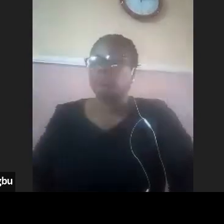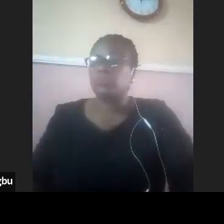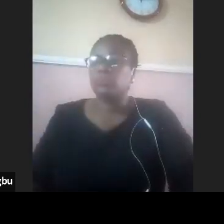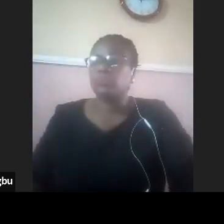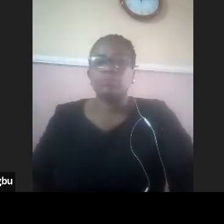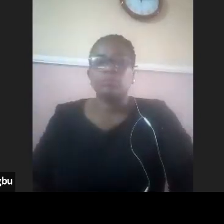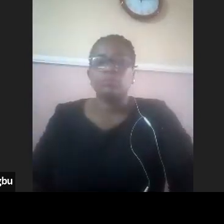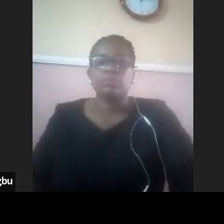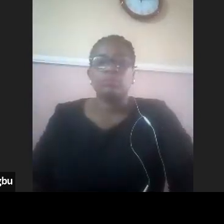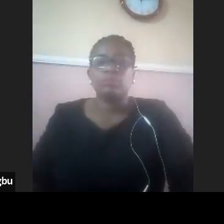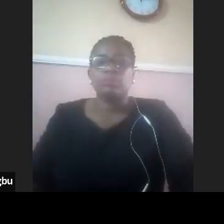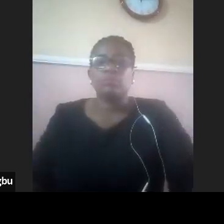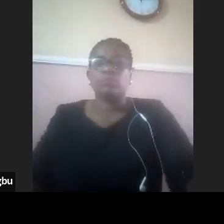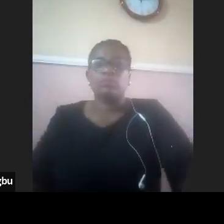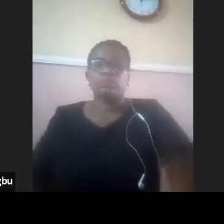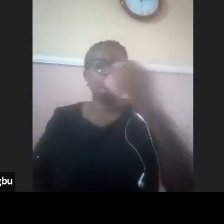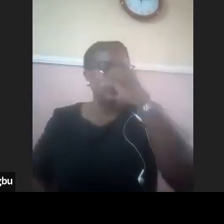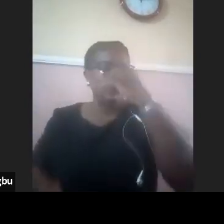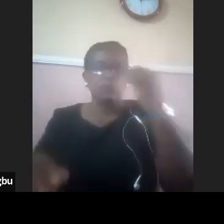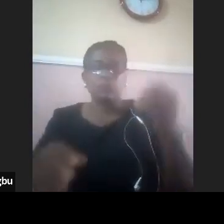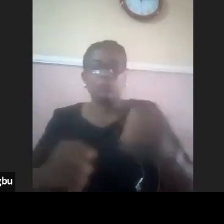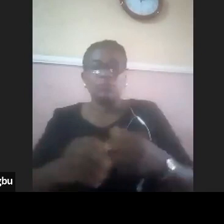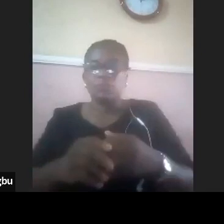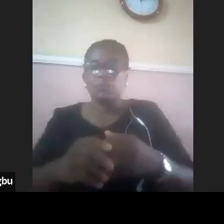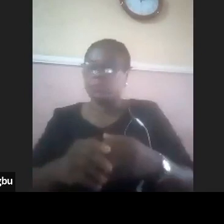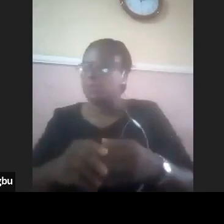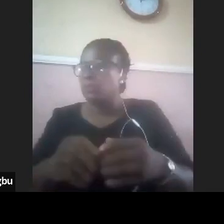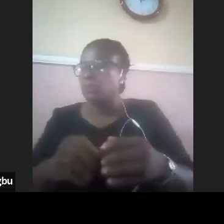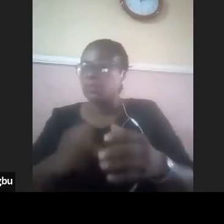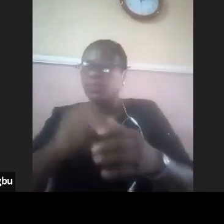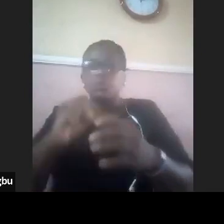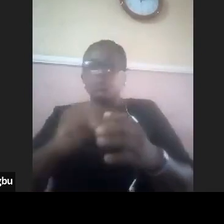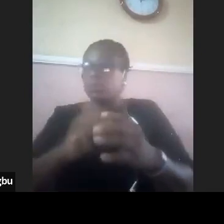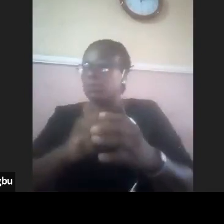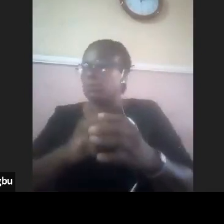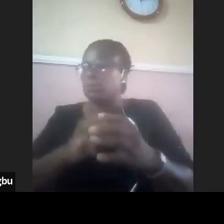That's what I wanted to do in 5 years.